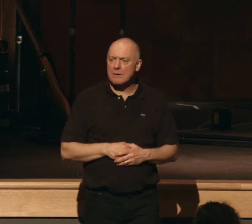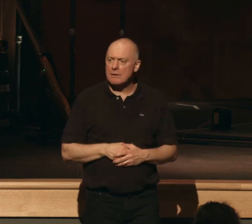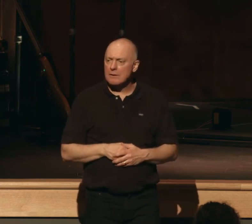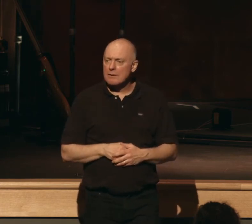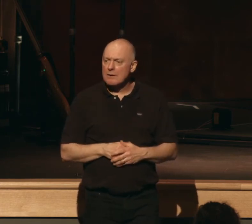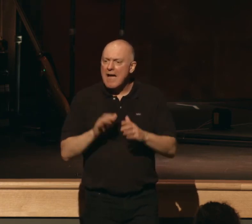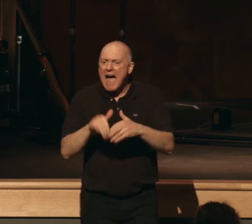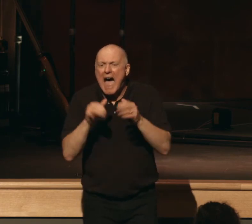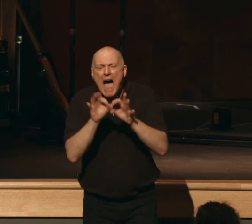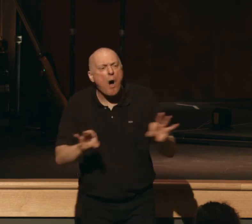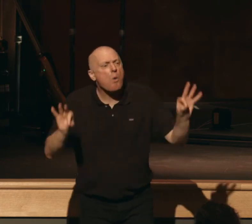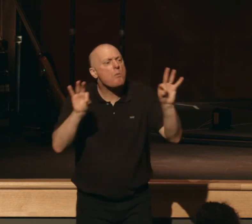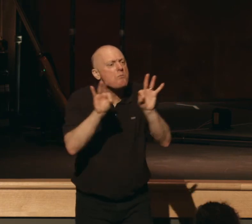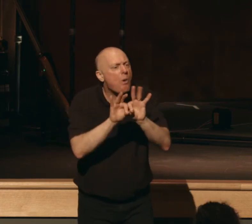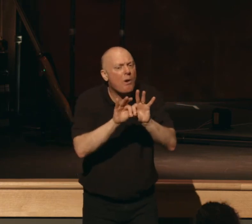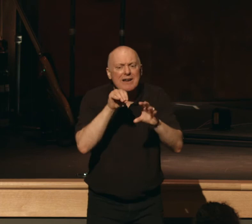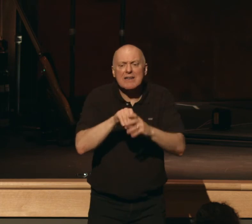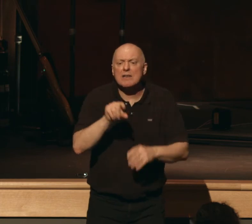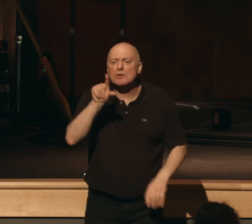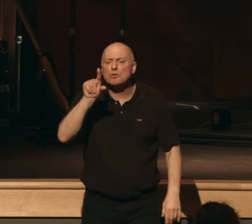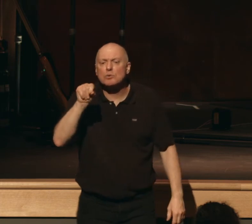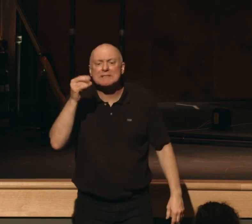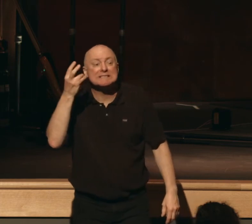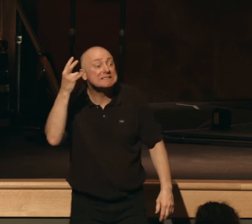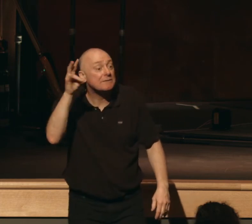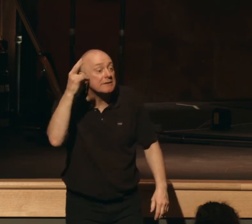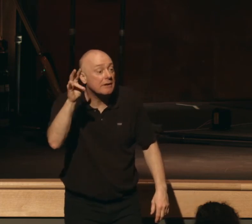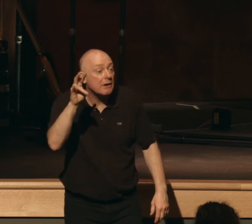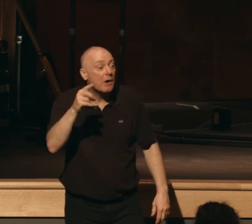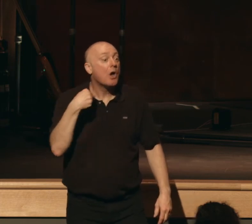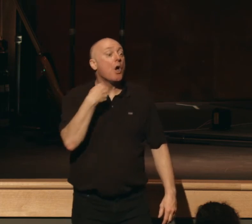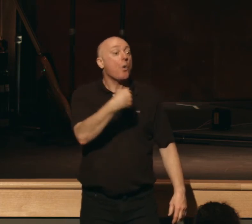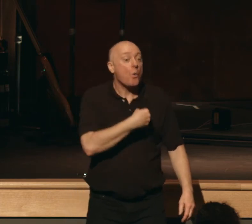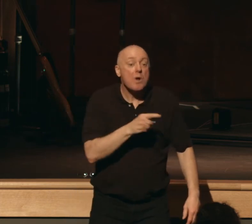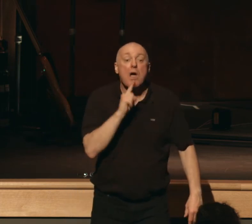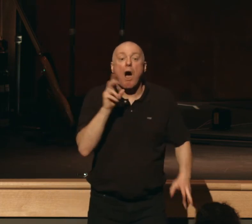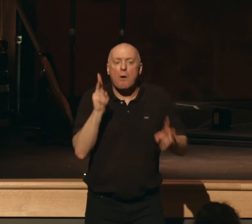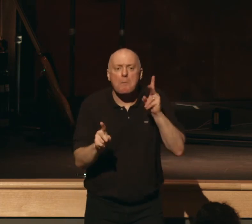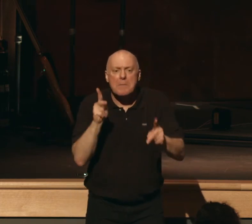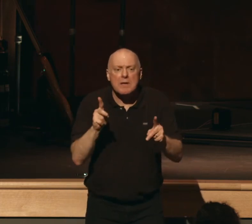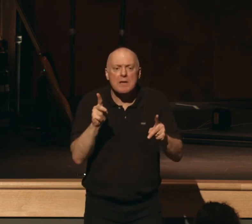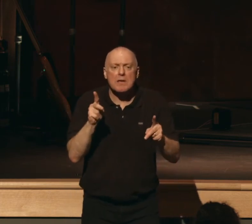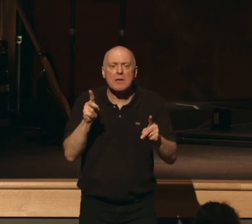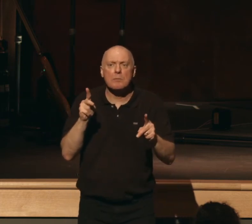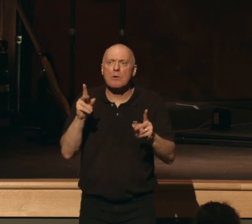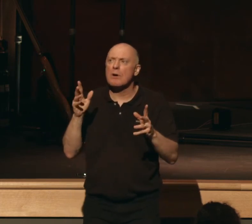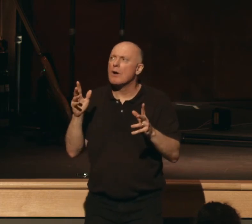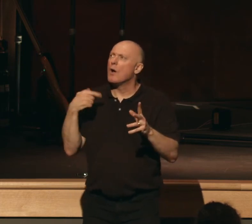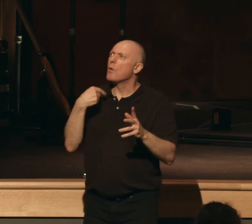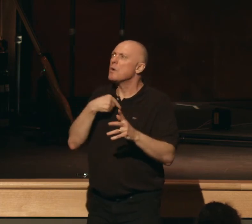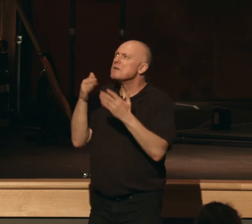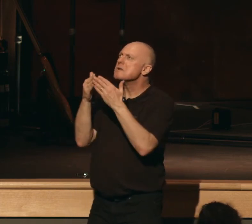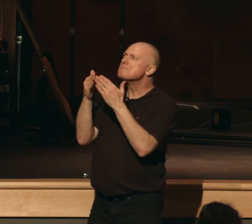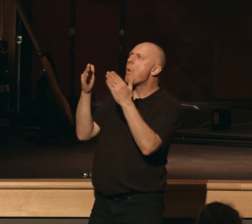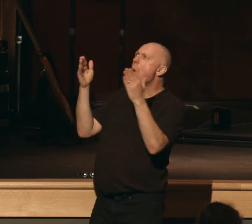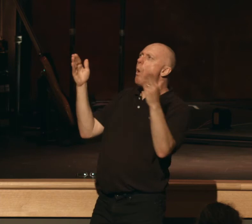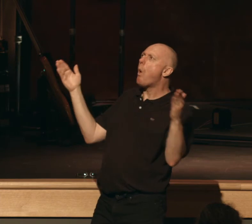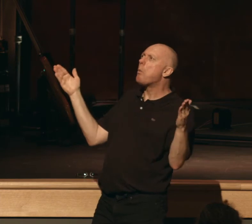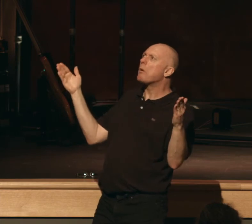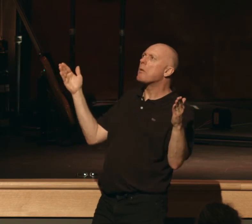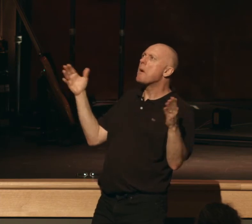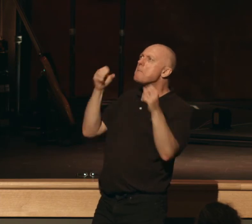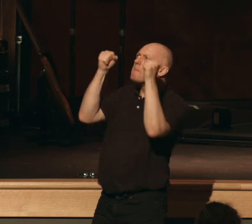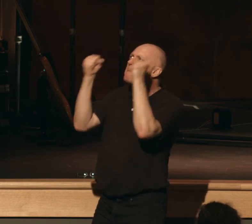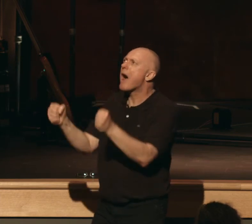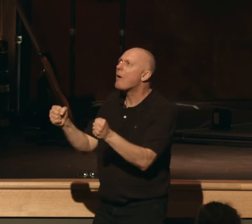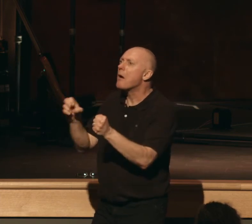So how important is it then that in 2017, we are a people that are opening up the channel of power by